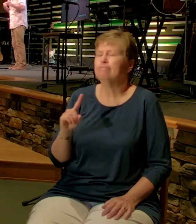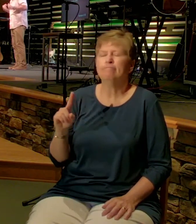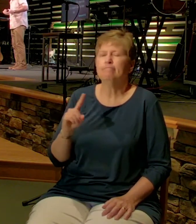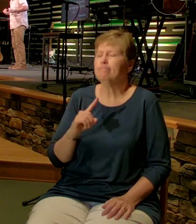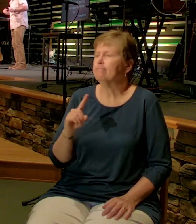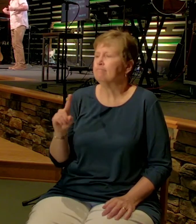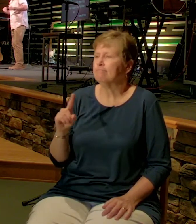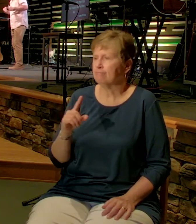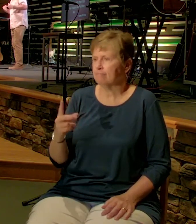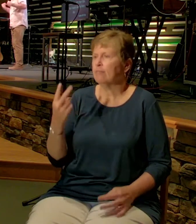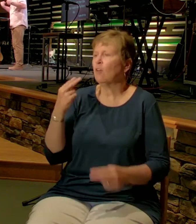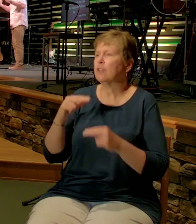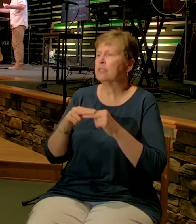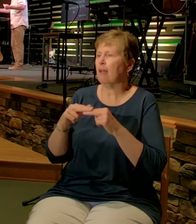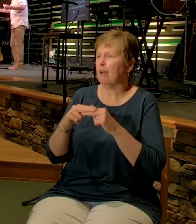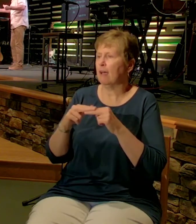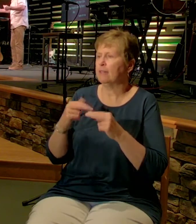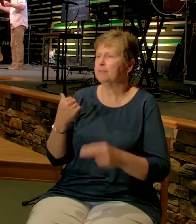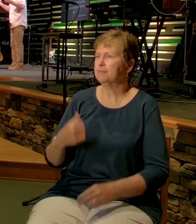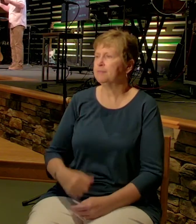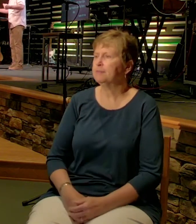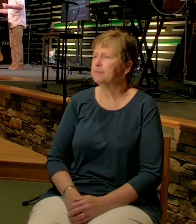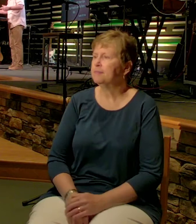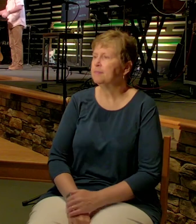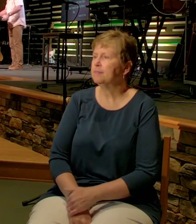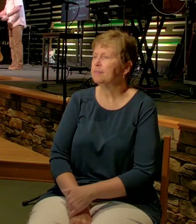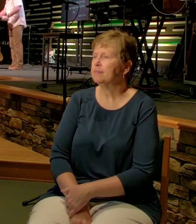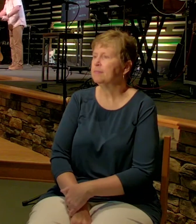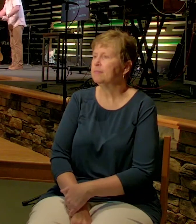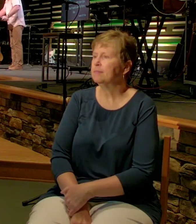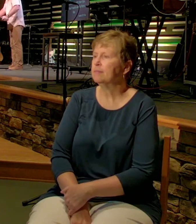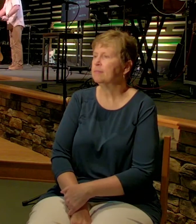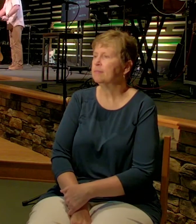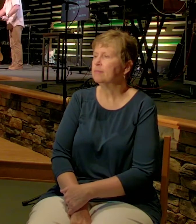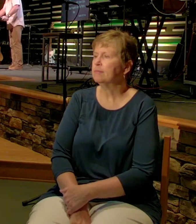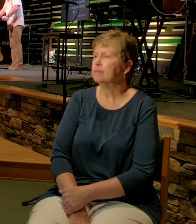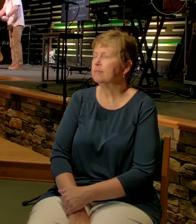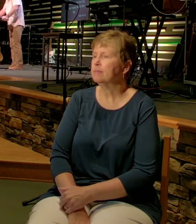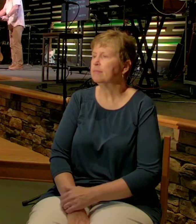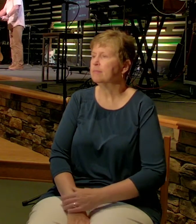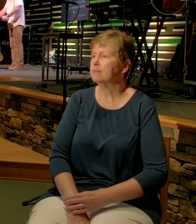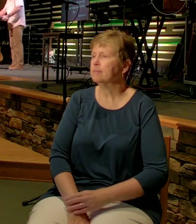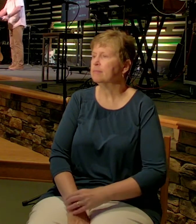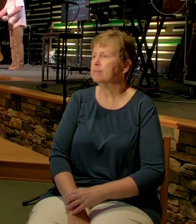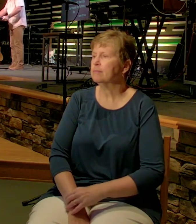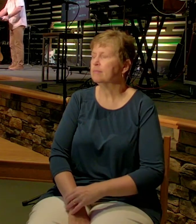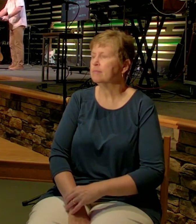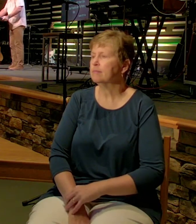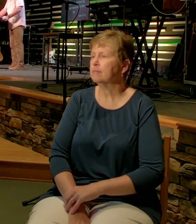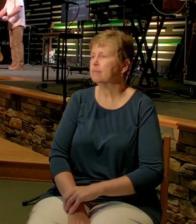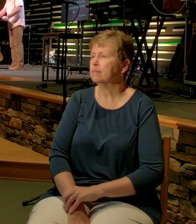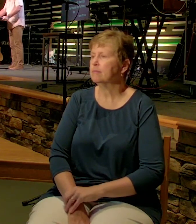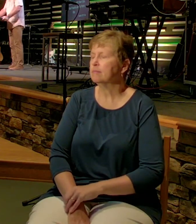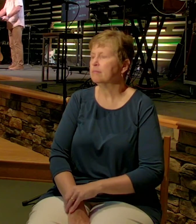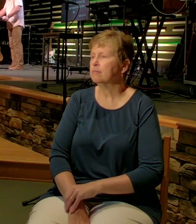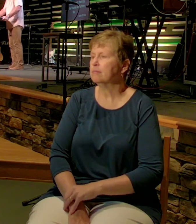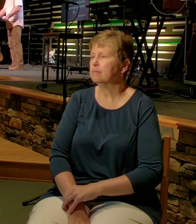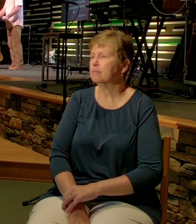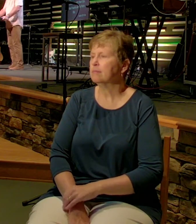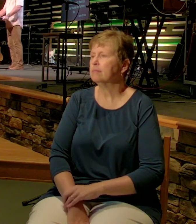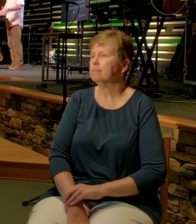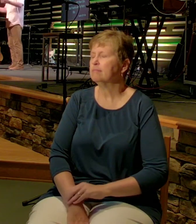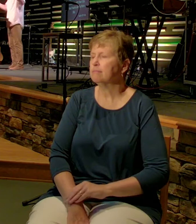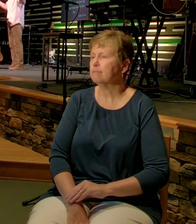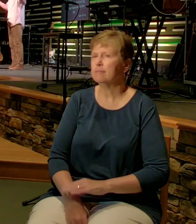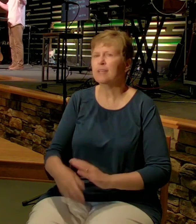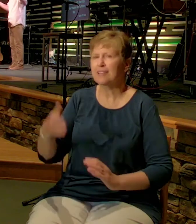says, "These people come near to me with their mouth and honor me with their lips, but their hearts are far from me."